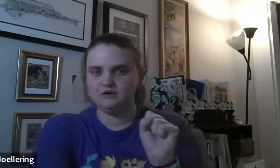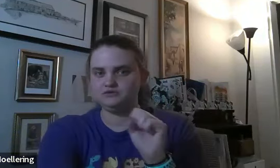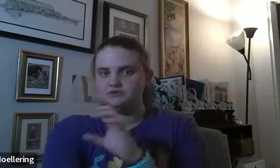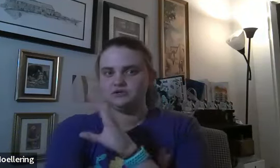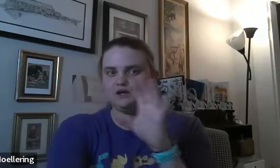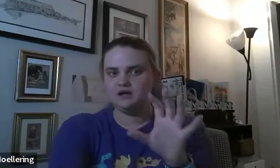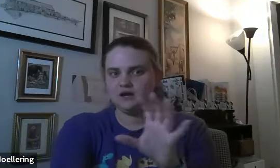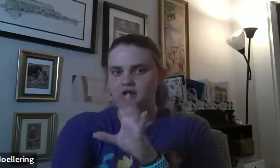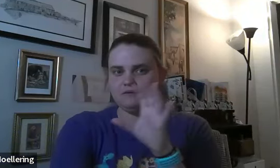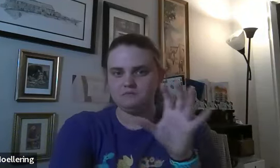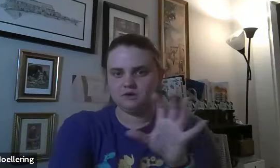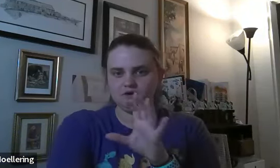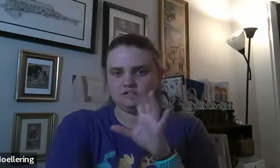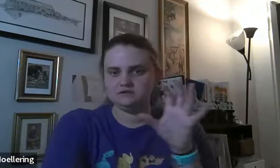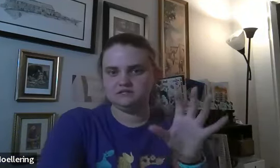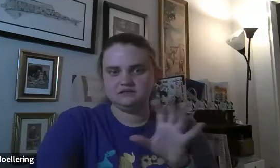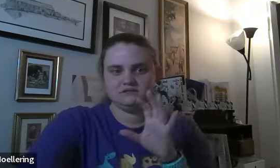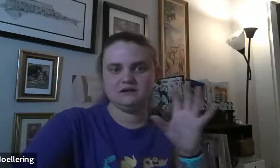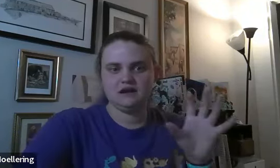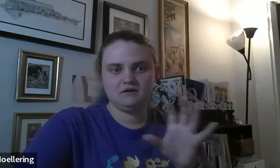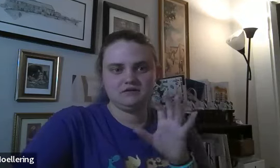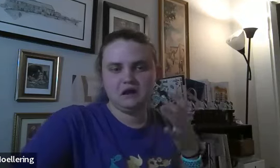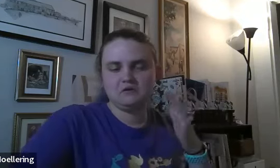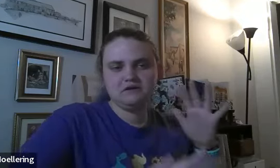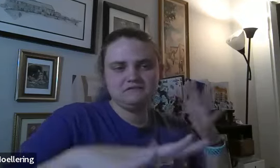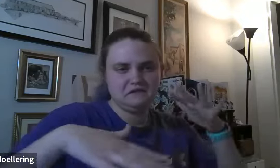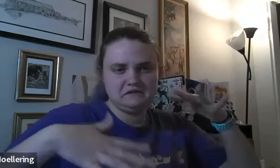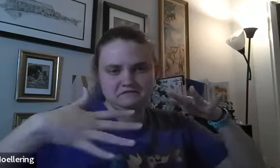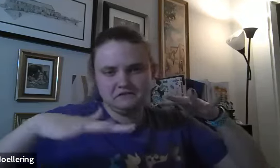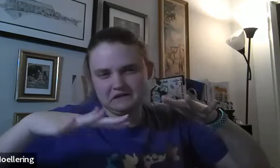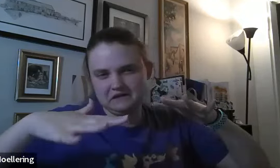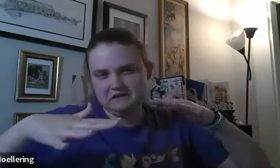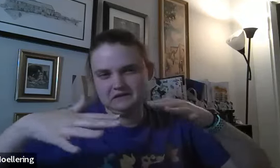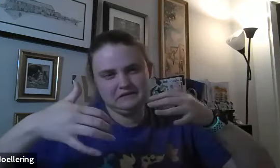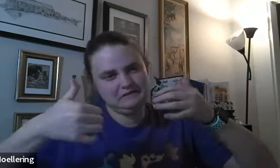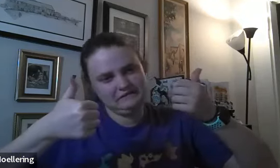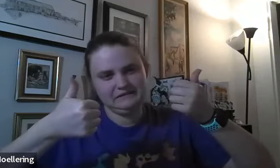about numbers and how are y'all feeling?